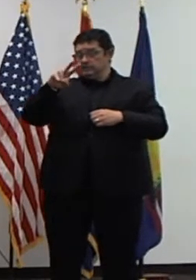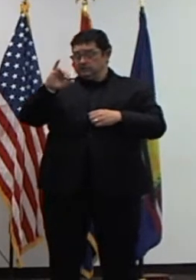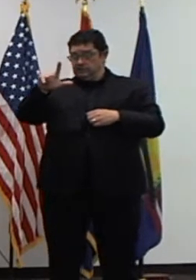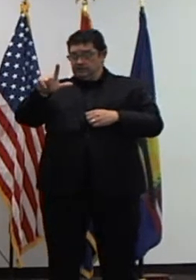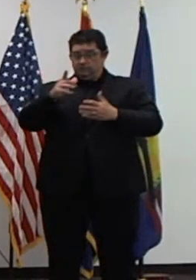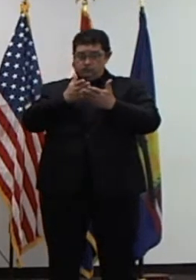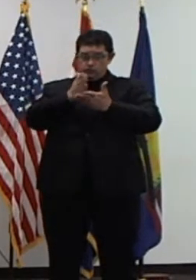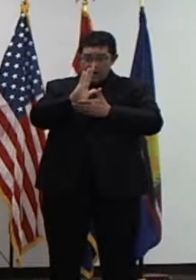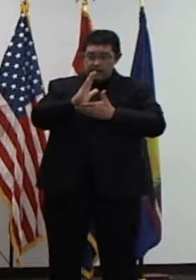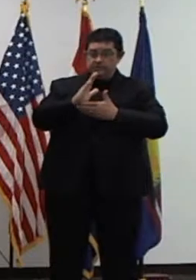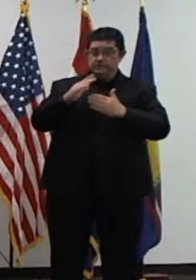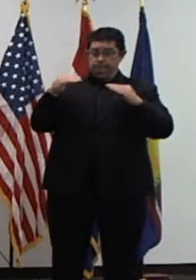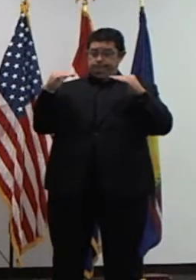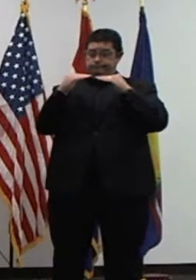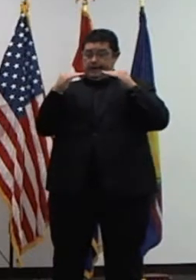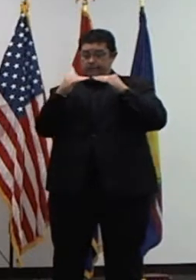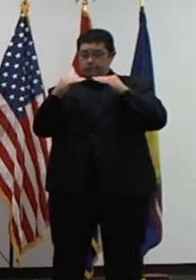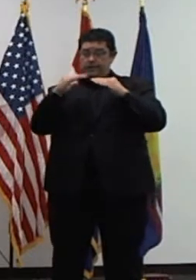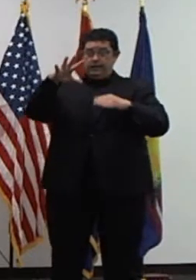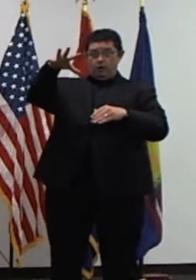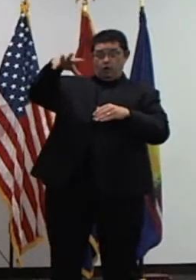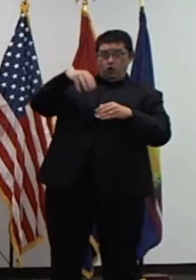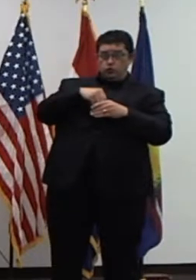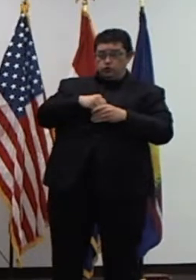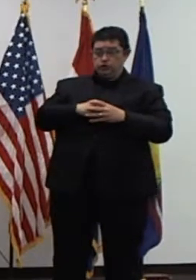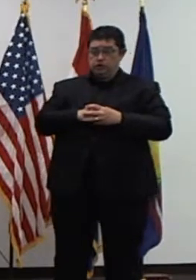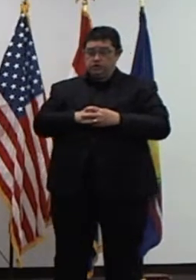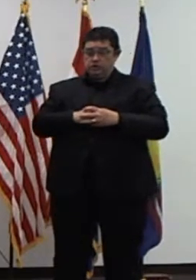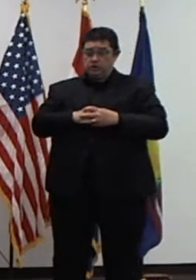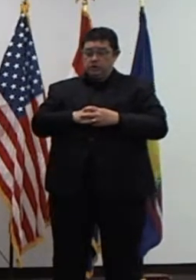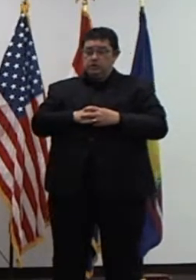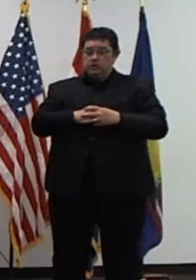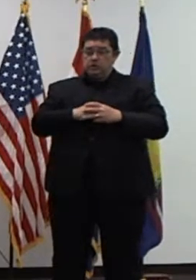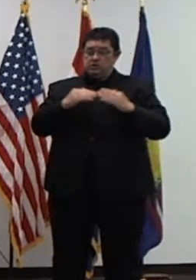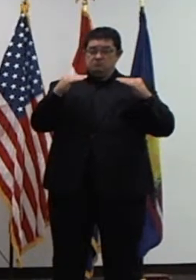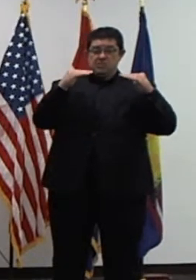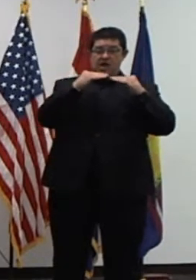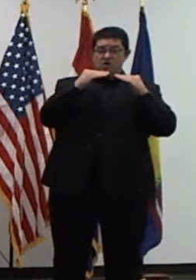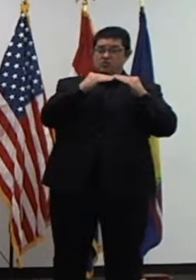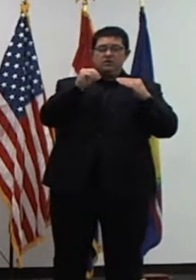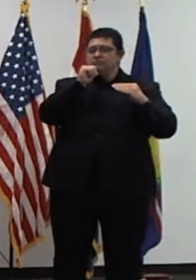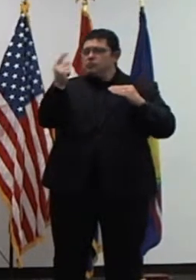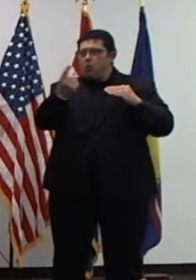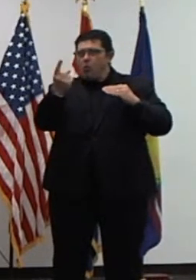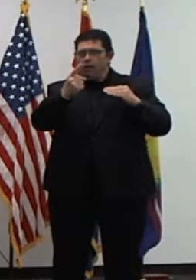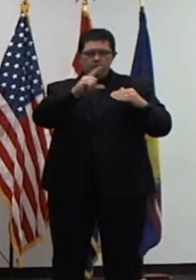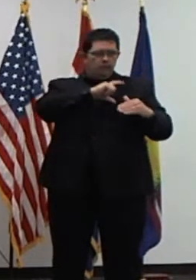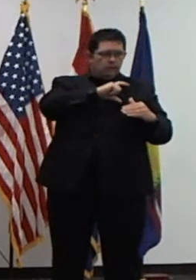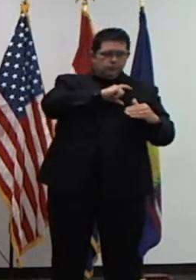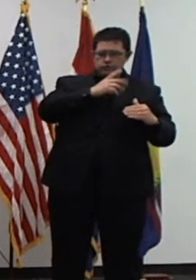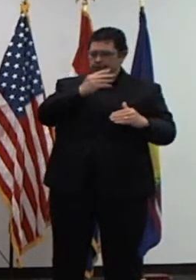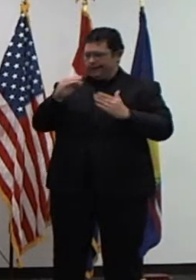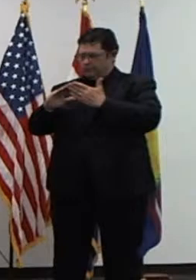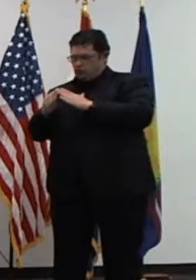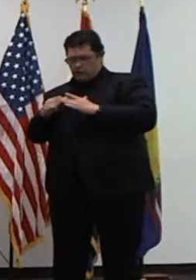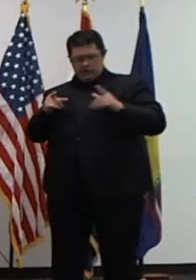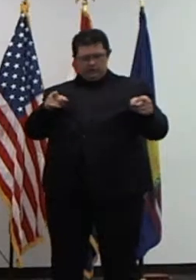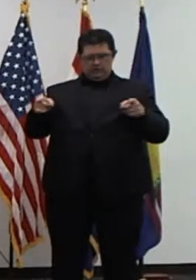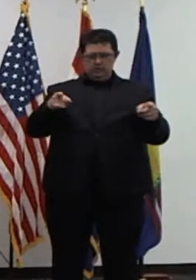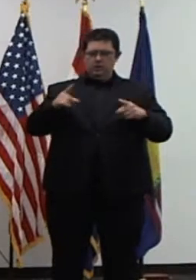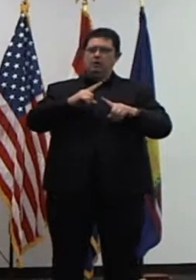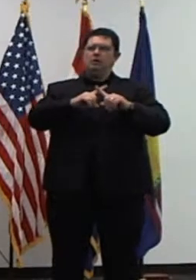and inclusion, and not just equity and the intersection between law enforcement and our community, but also